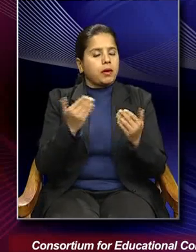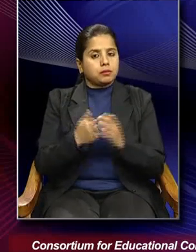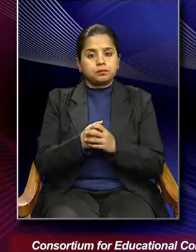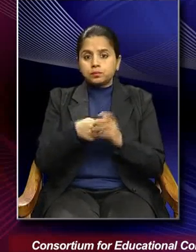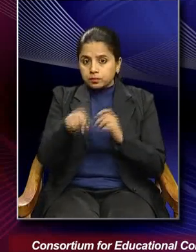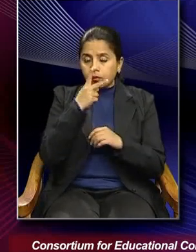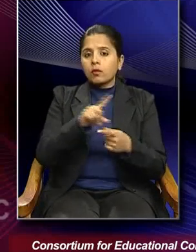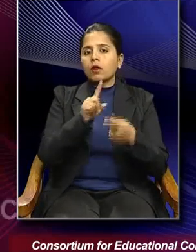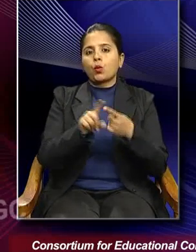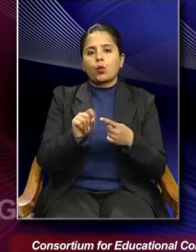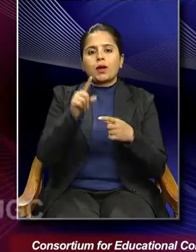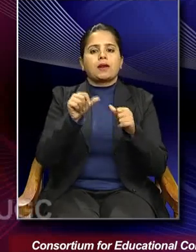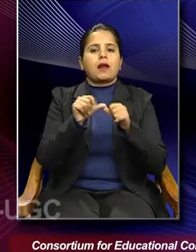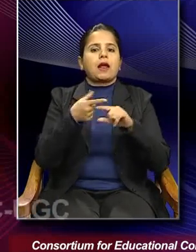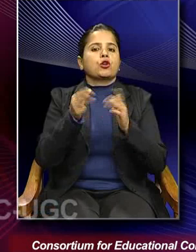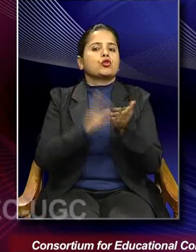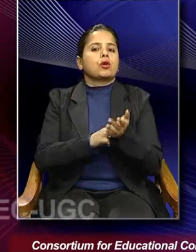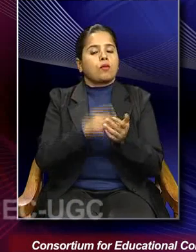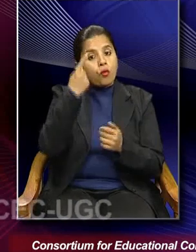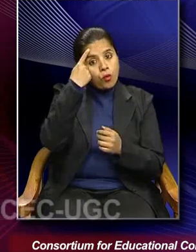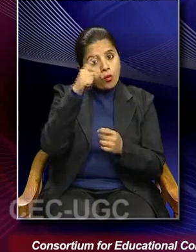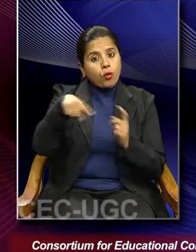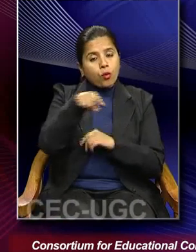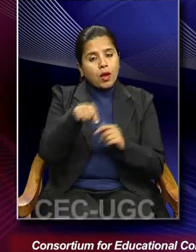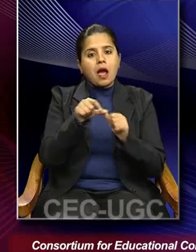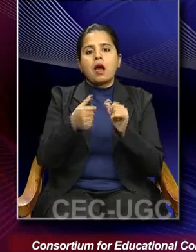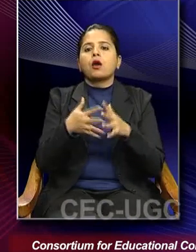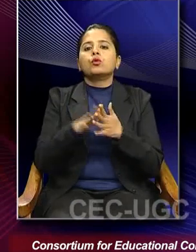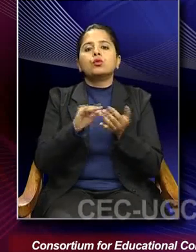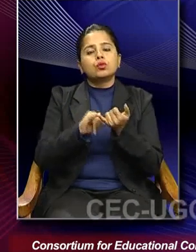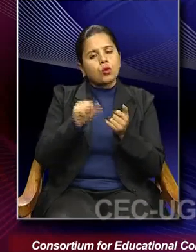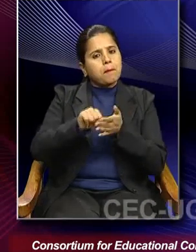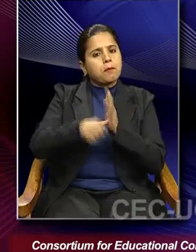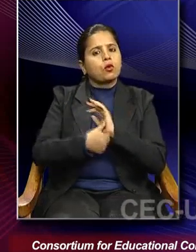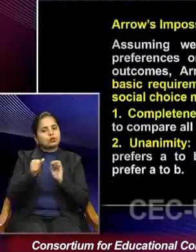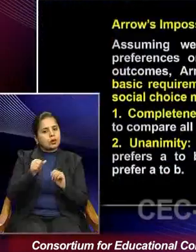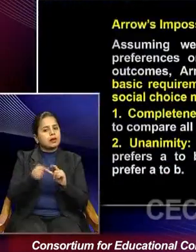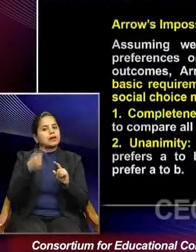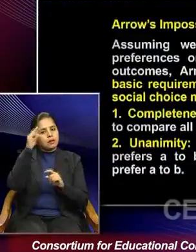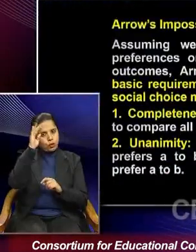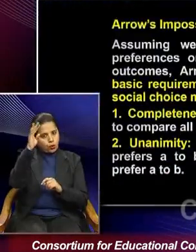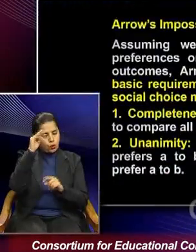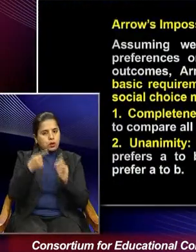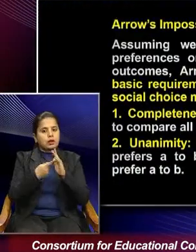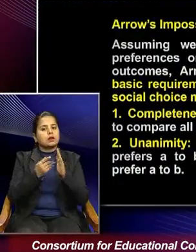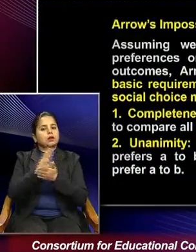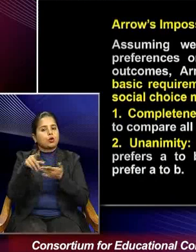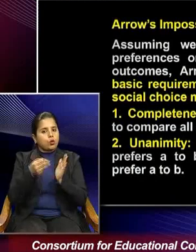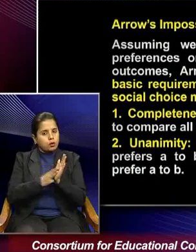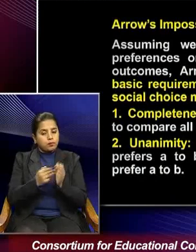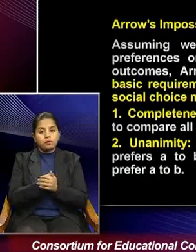is first axiom for Arrow's impossibility theorem. Second axiom is